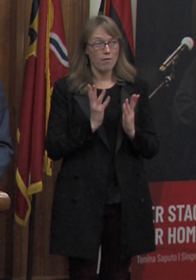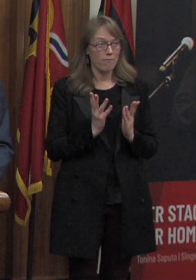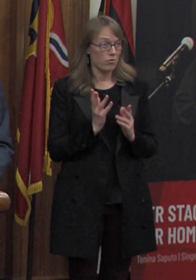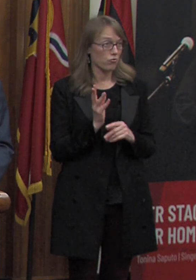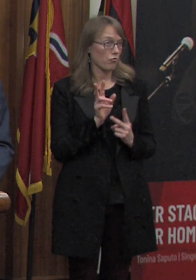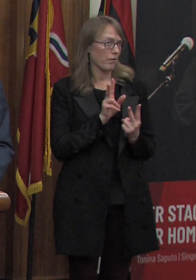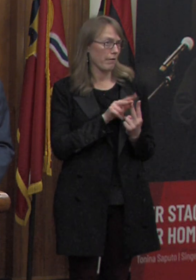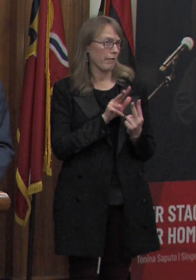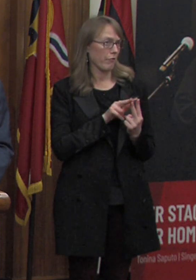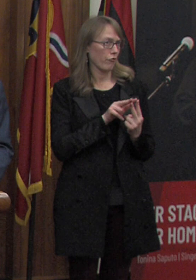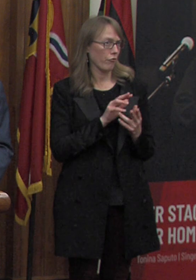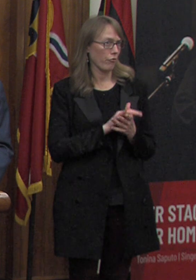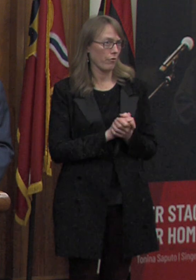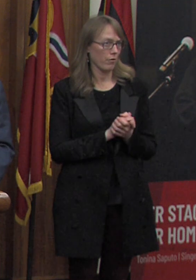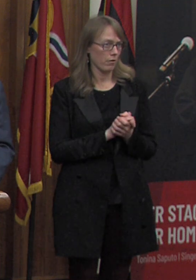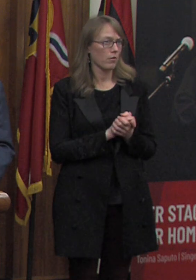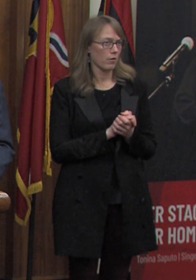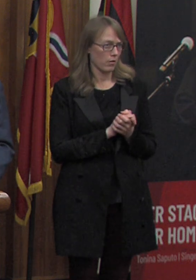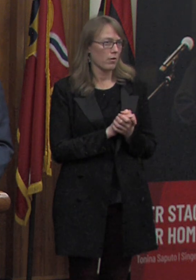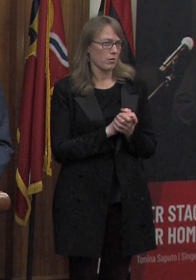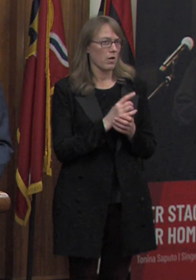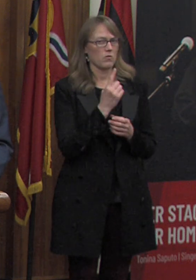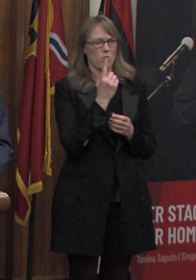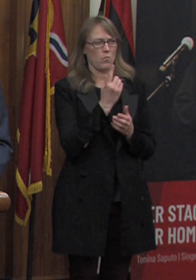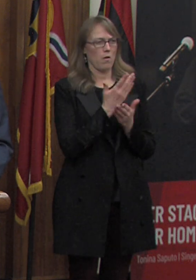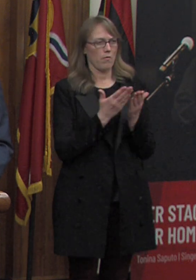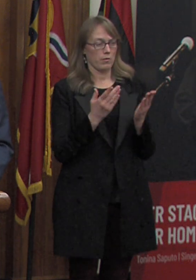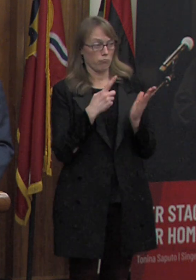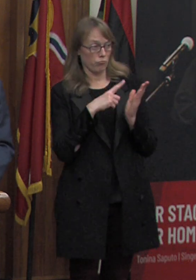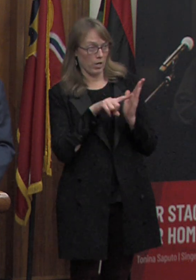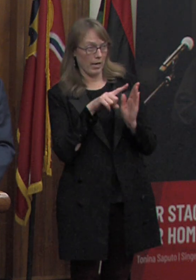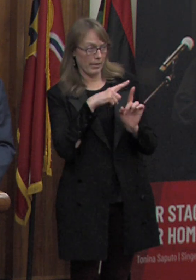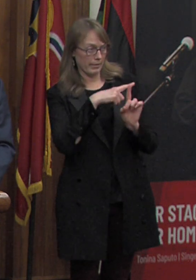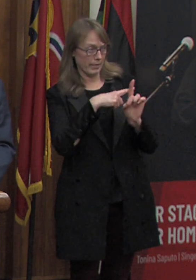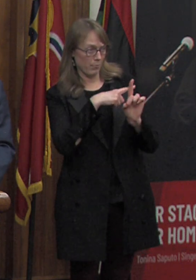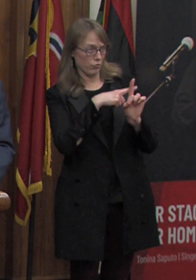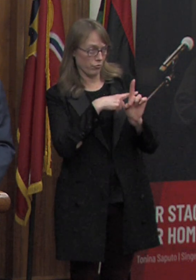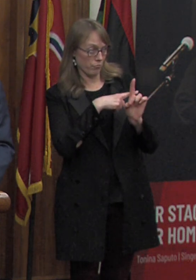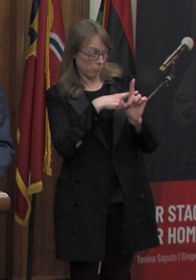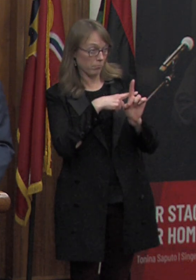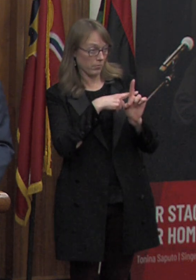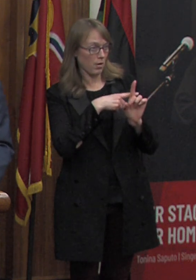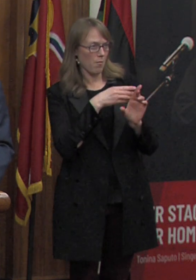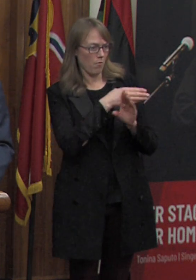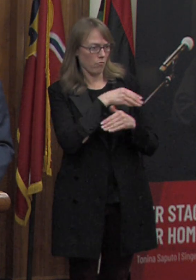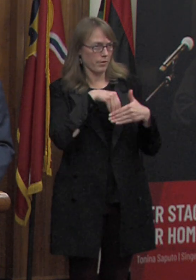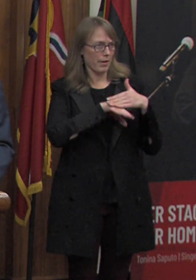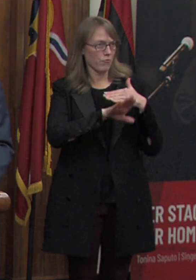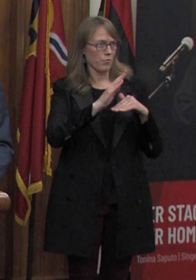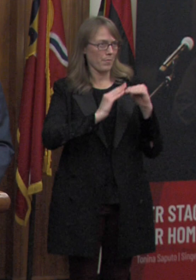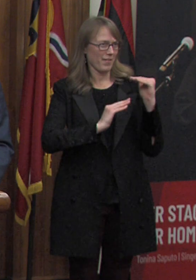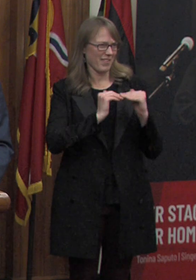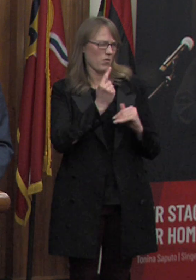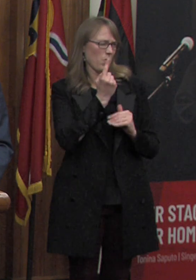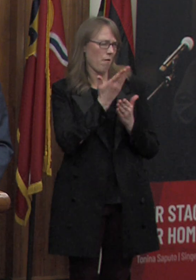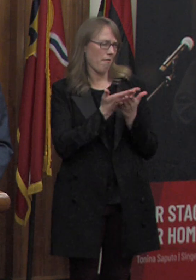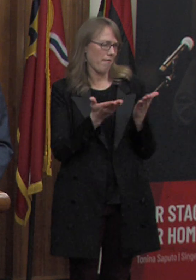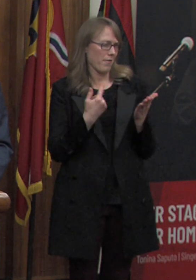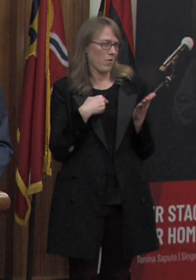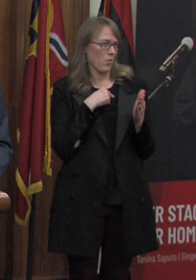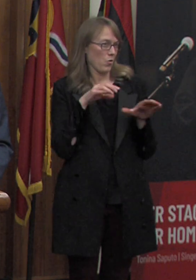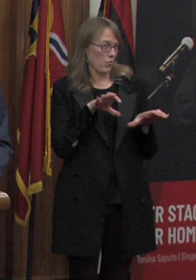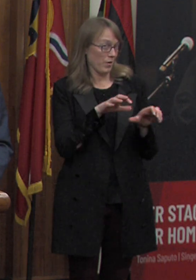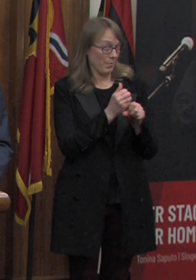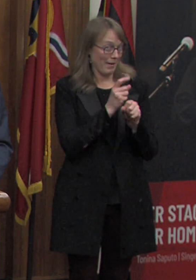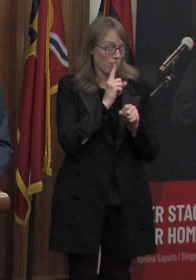we're taking to make sure that we don't have any exposure that we can avoid. So, and with